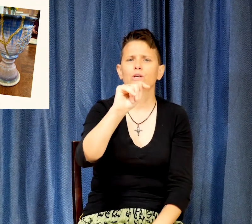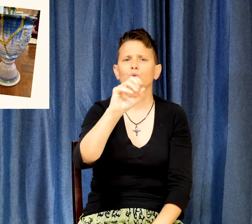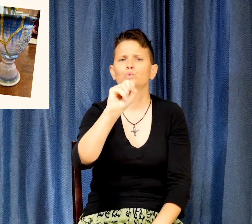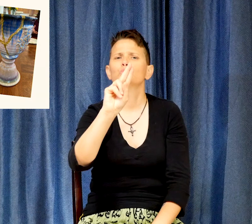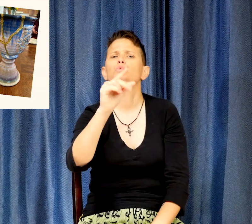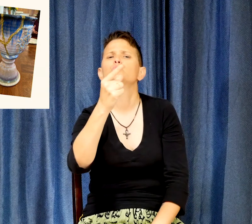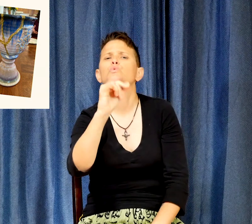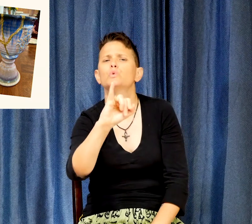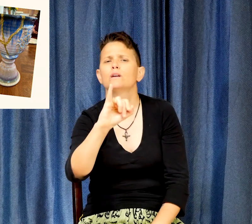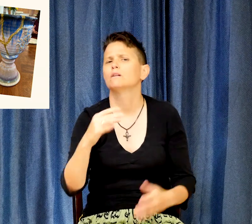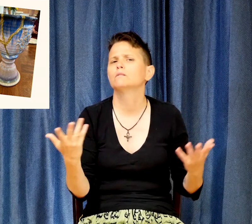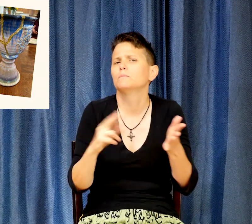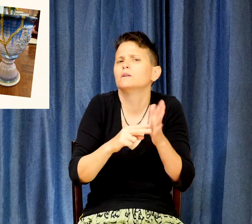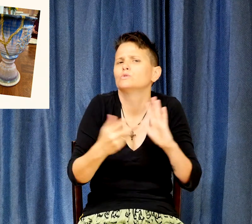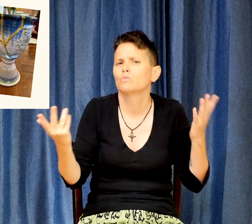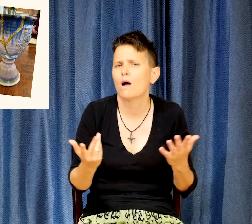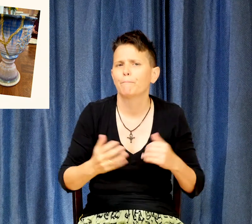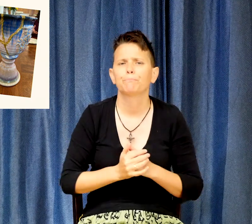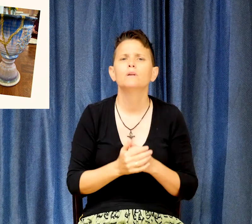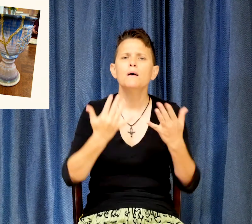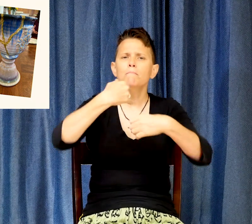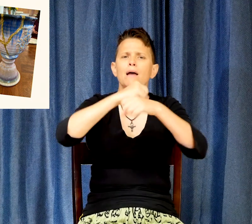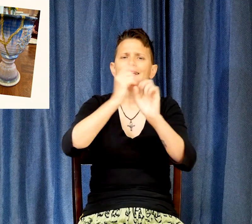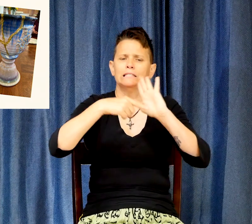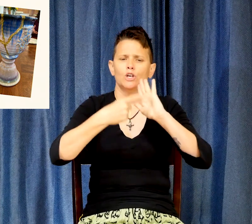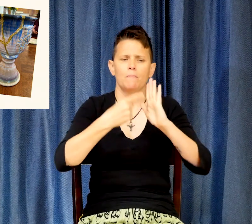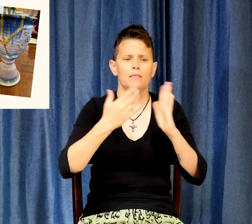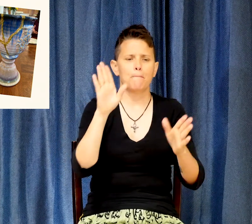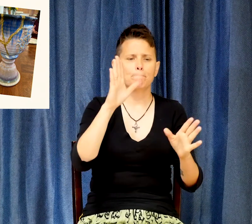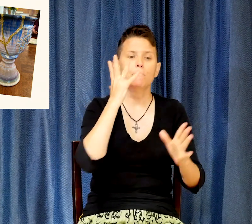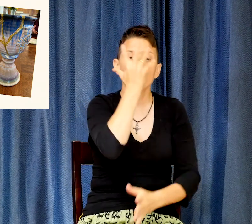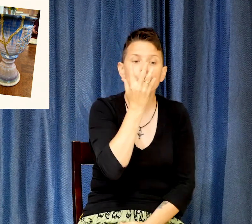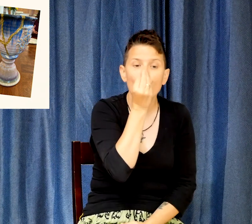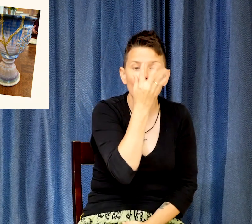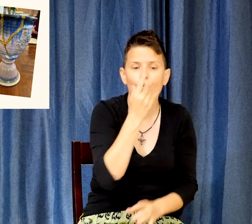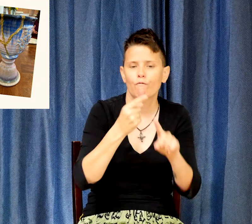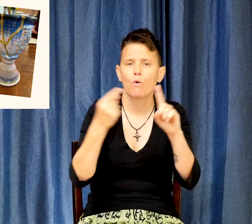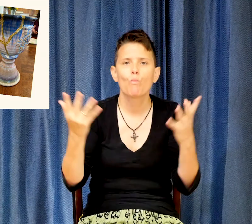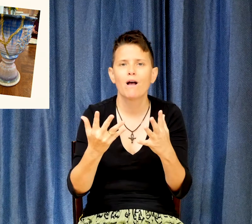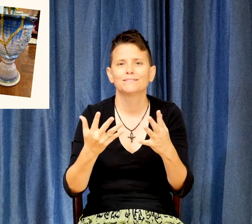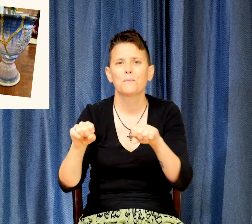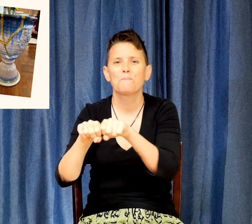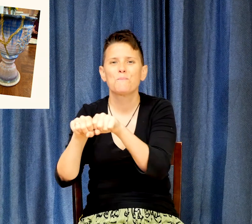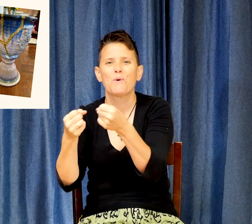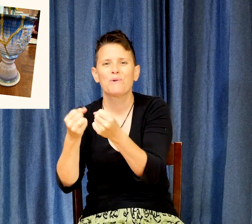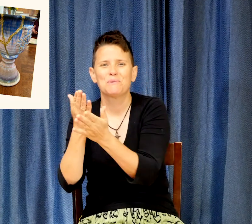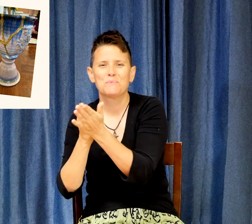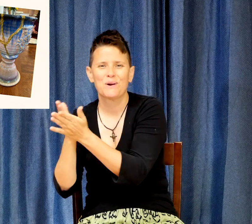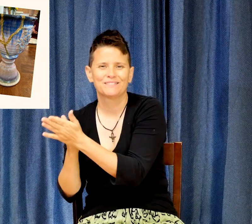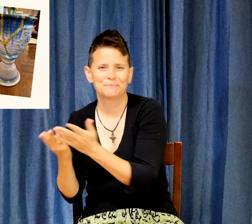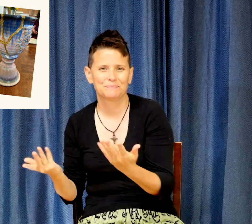creating something beautiful out of something broken. And at that time in our spiritual community, we were coming out of last fall, we